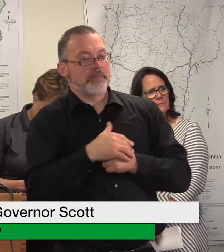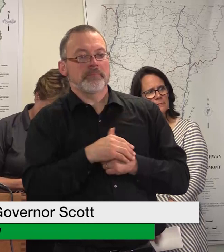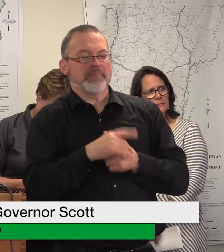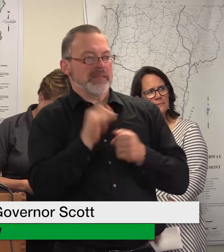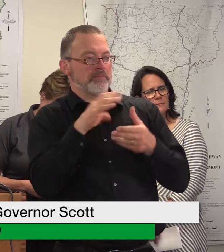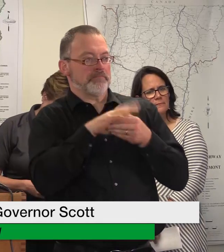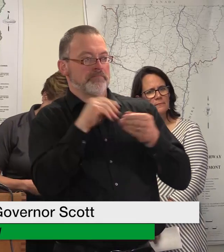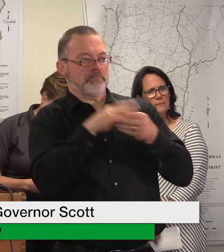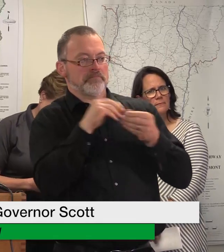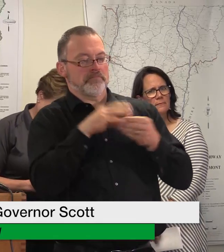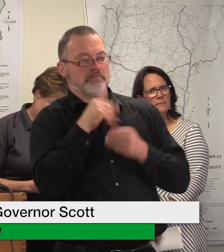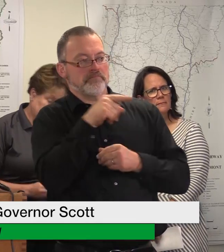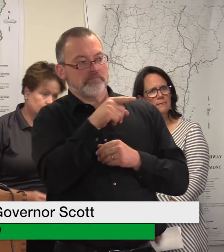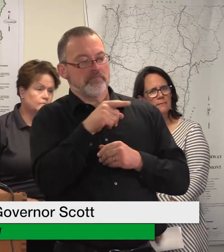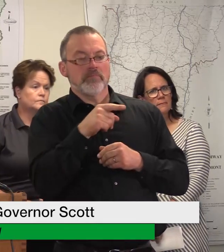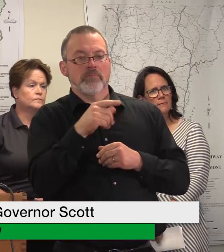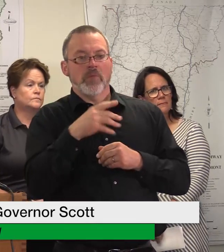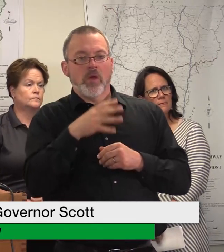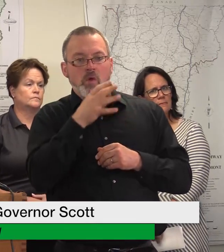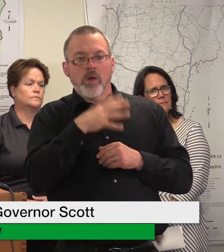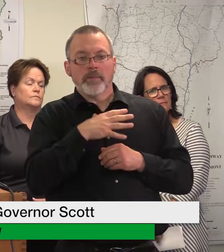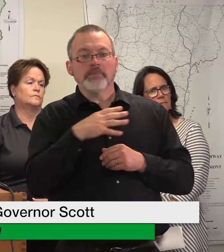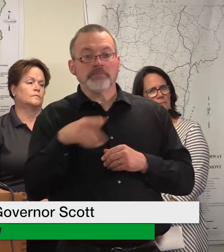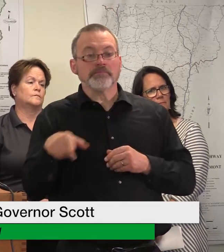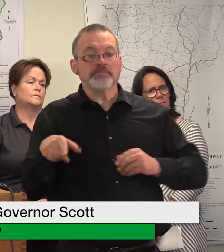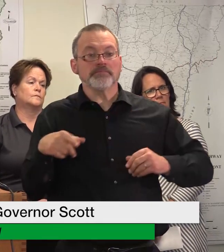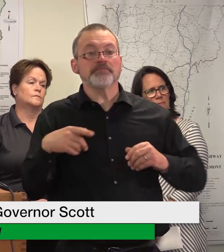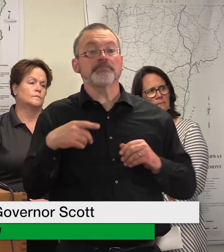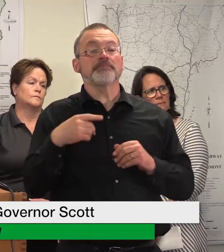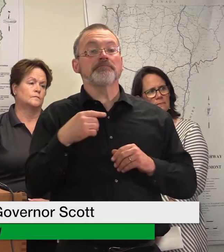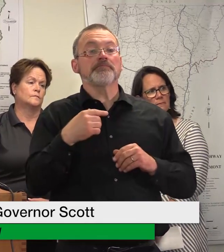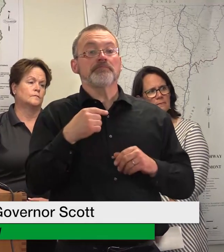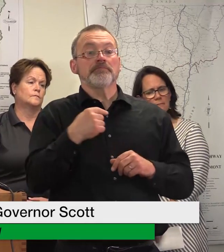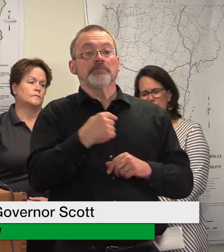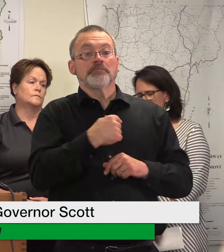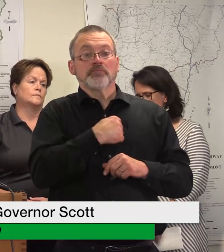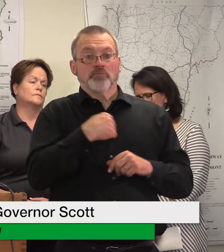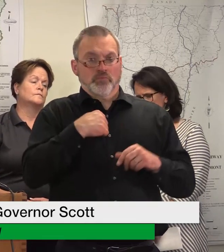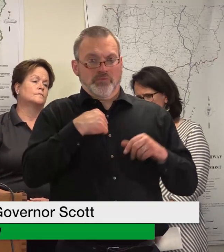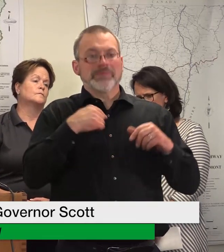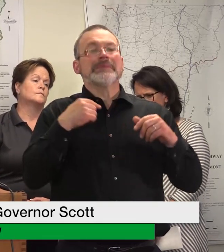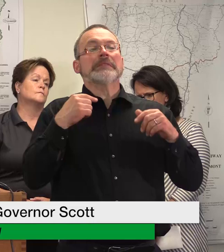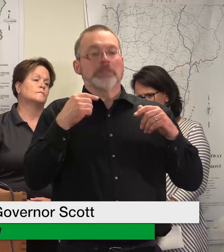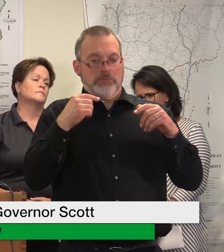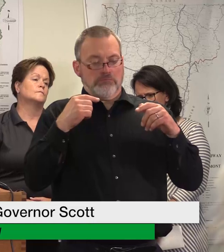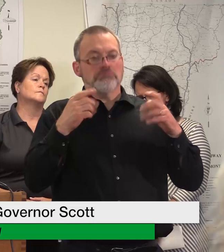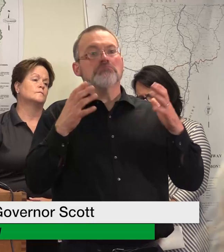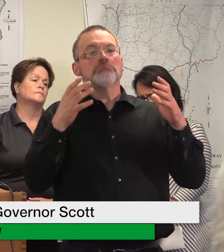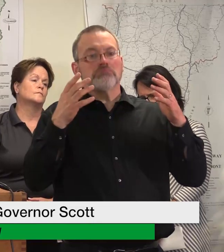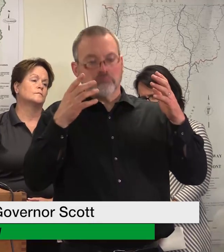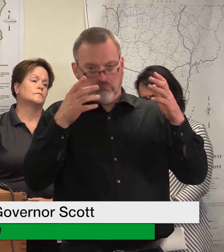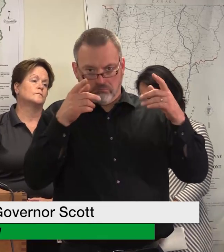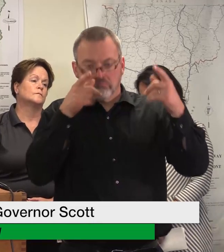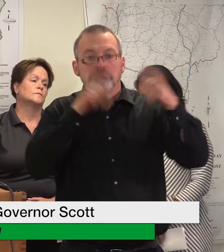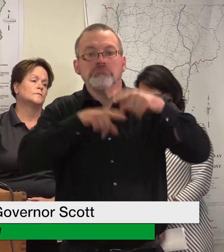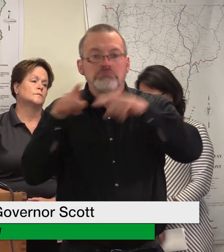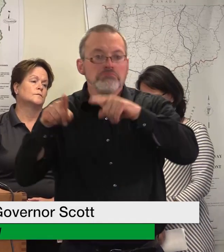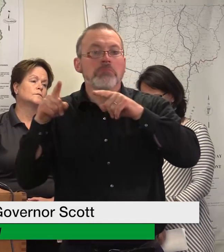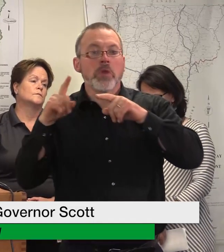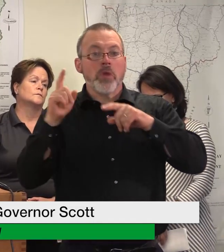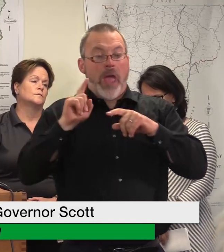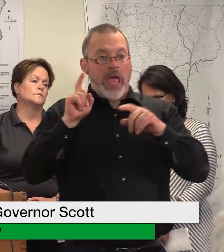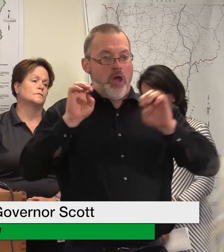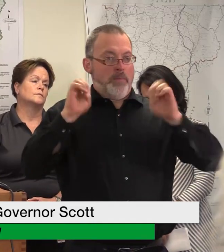Thank you, Governor. We were very pleased that a consensus view was developed at the emergency board